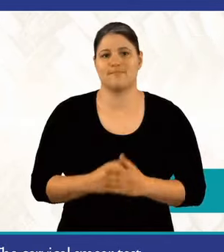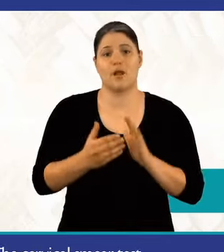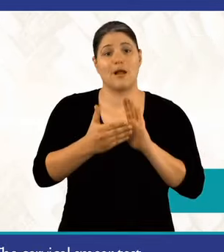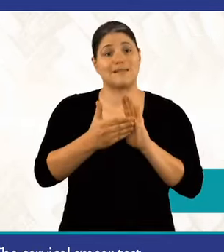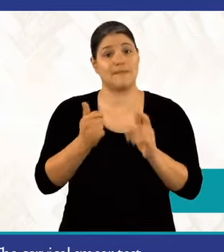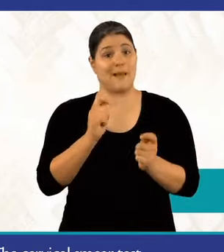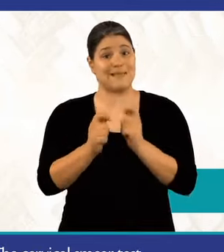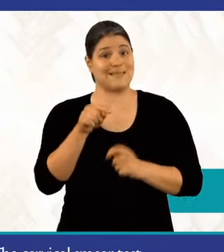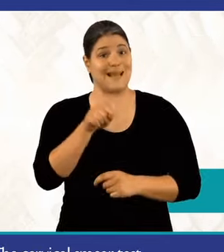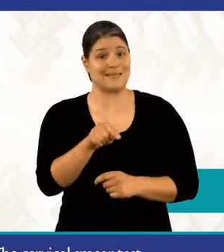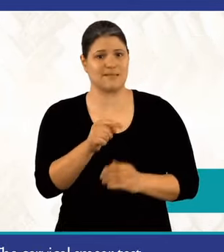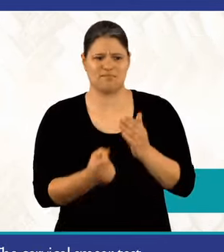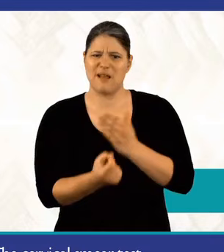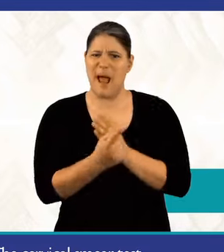The cervical smear test.